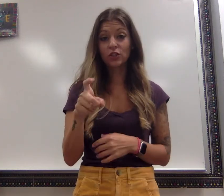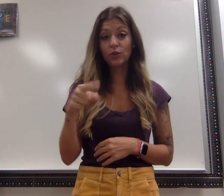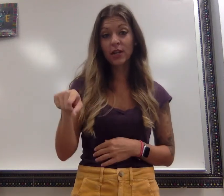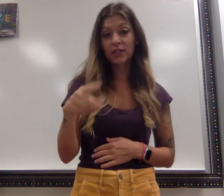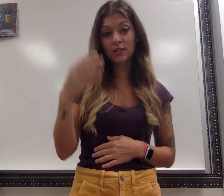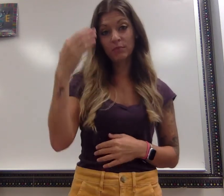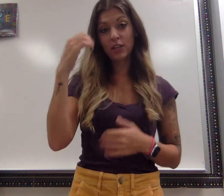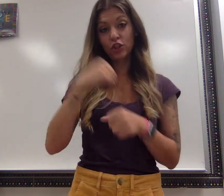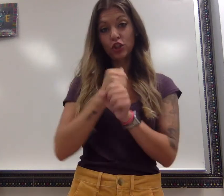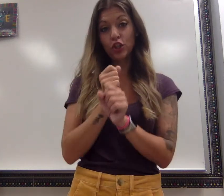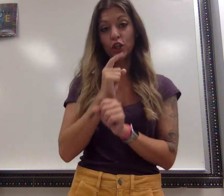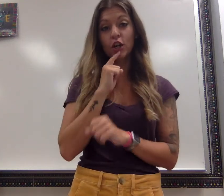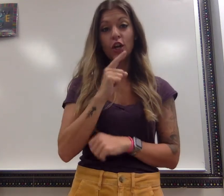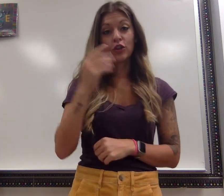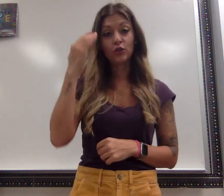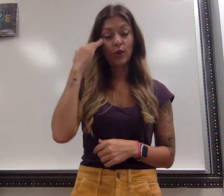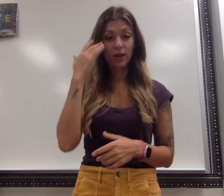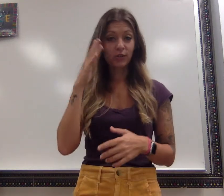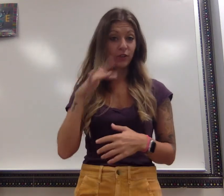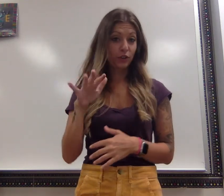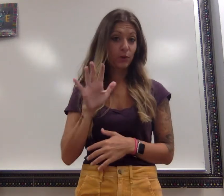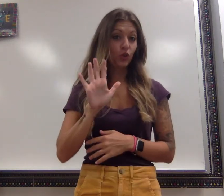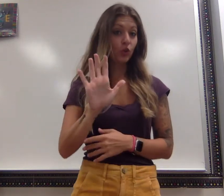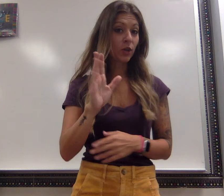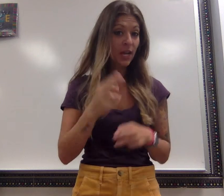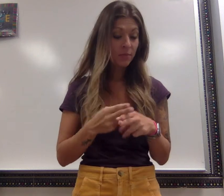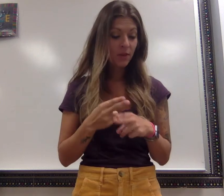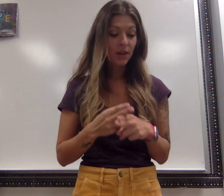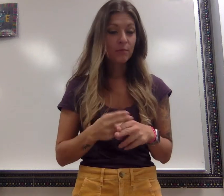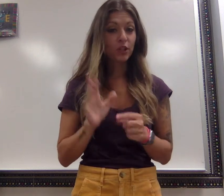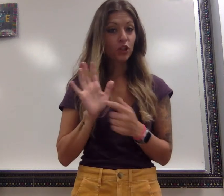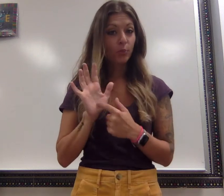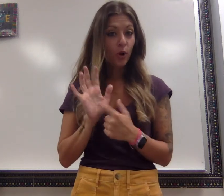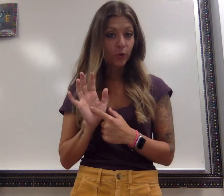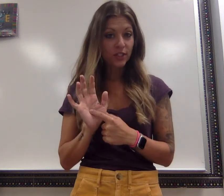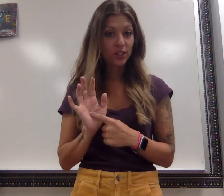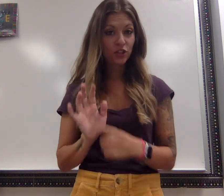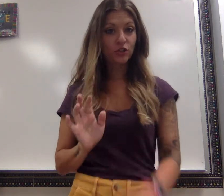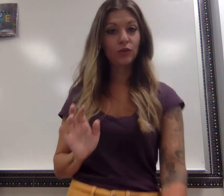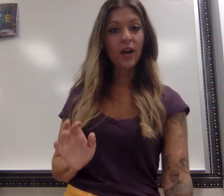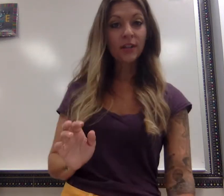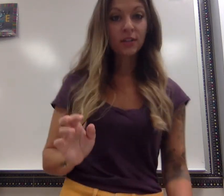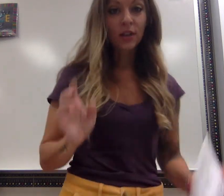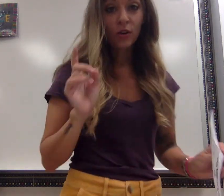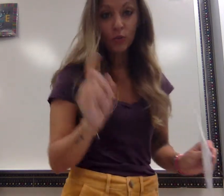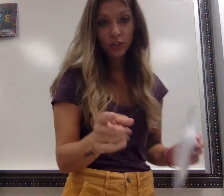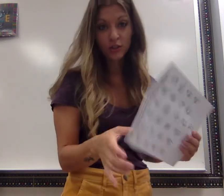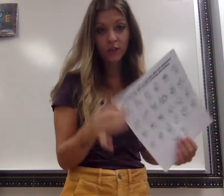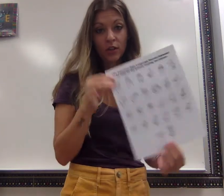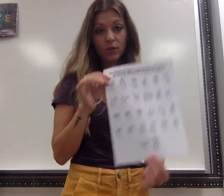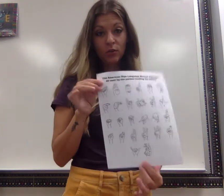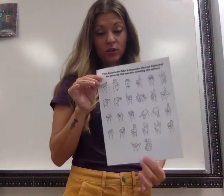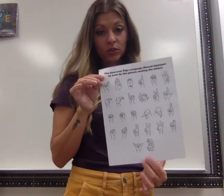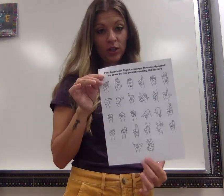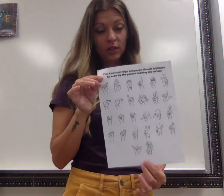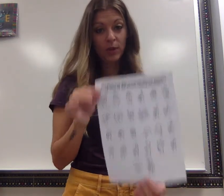you guys to make sure you know how to fingerspell your name. Make sure your palm orientation is correct. Watch the video, check the